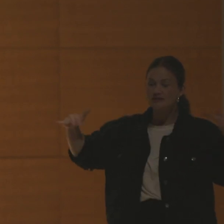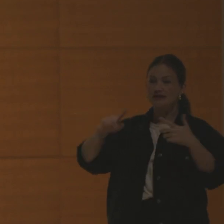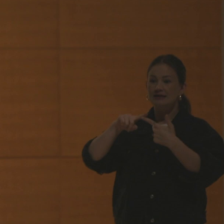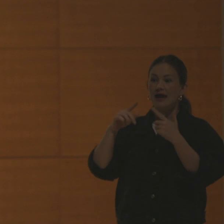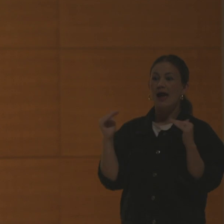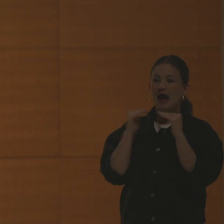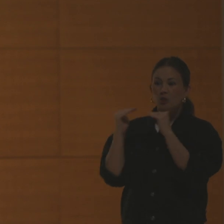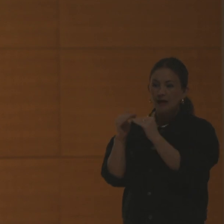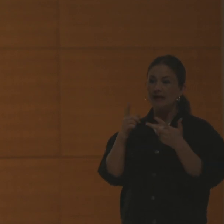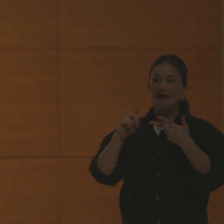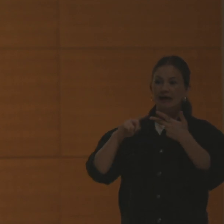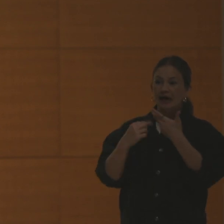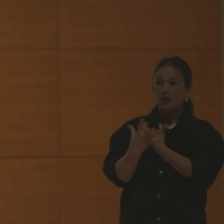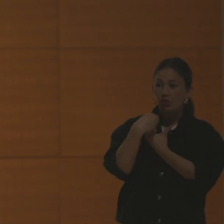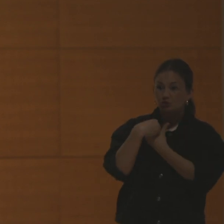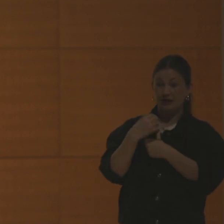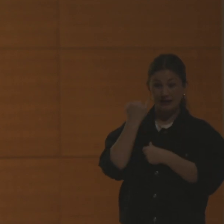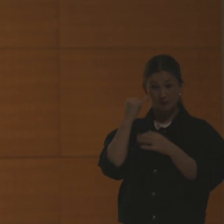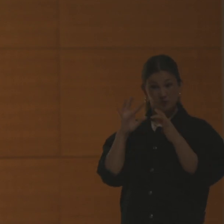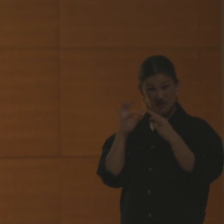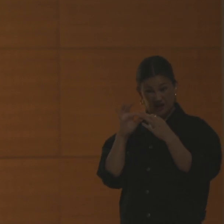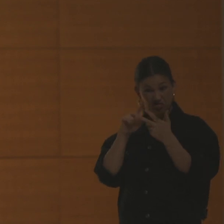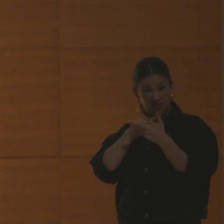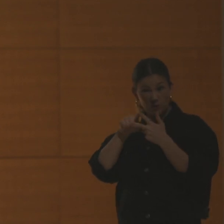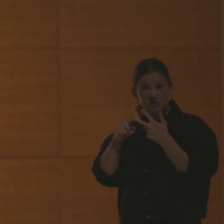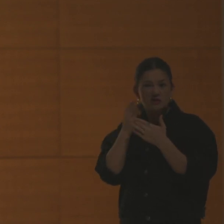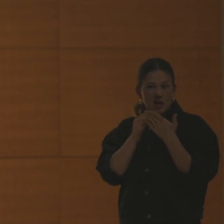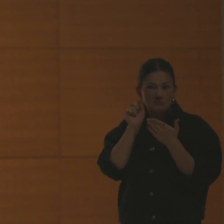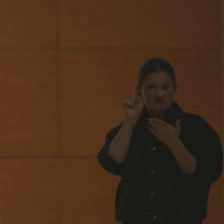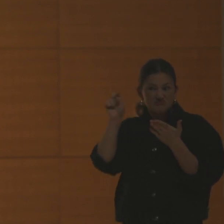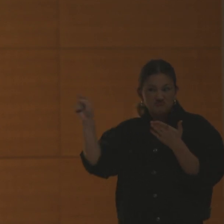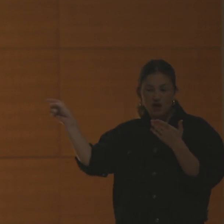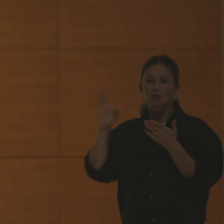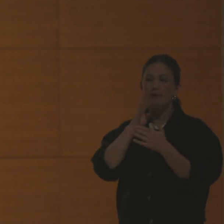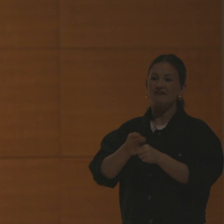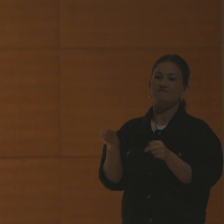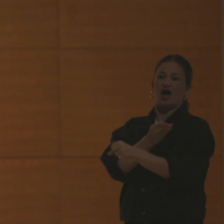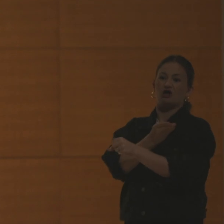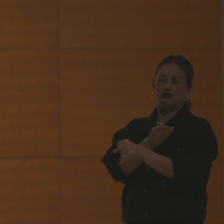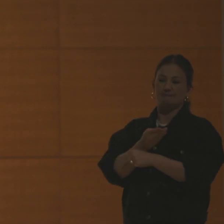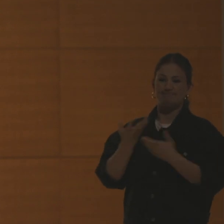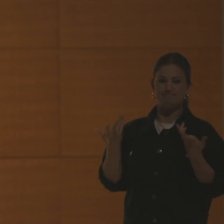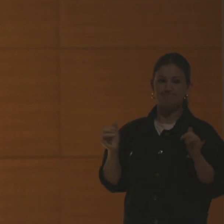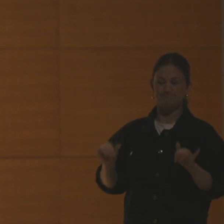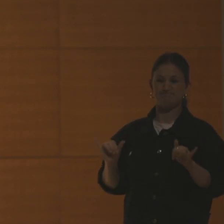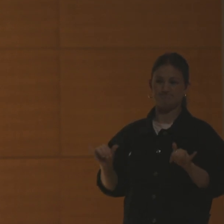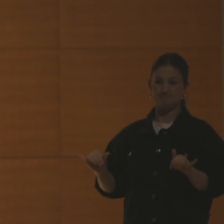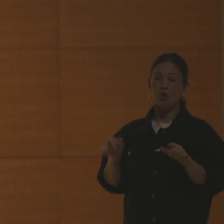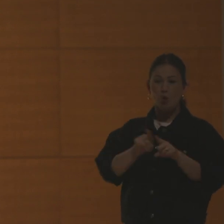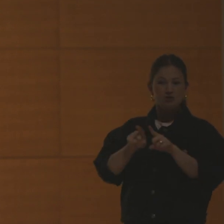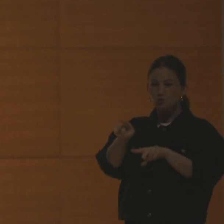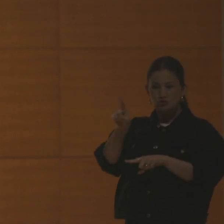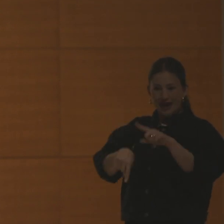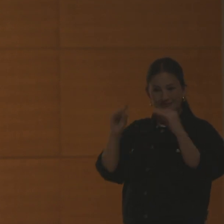if you say this, it will get you fired in some corporations, in some states where you are a librarian. You also can't teach